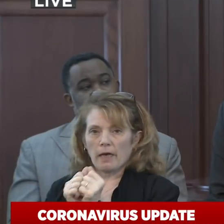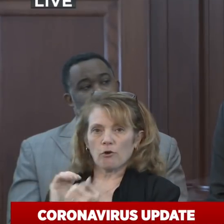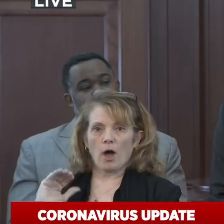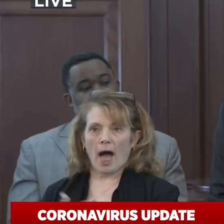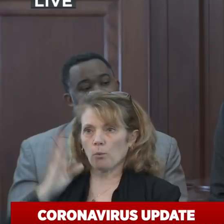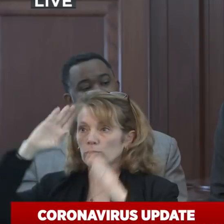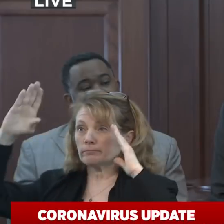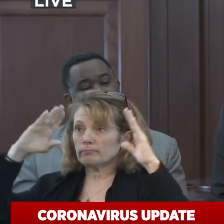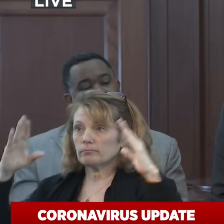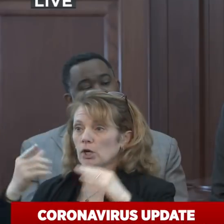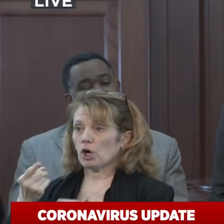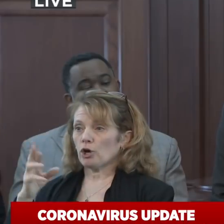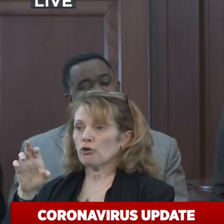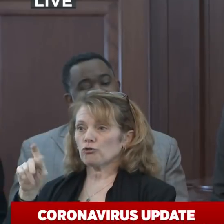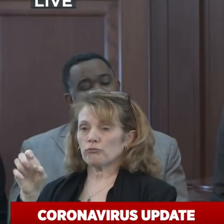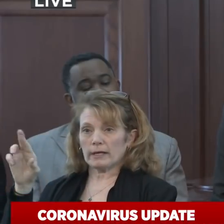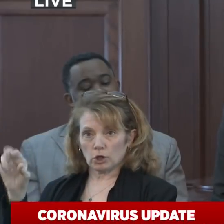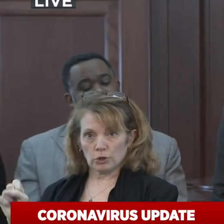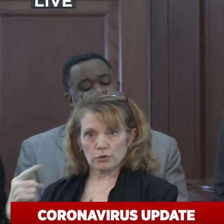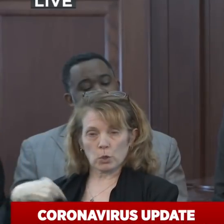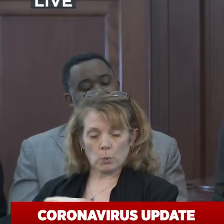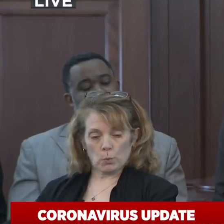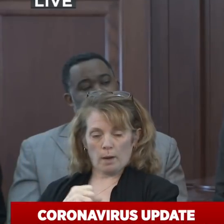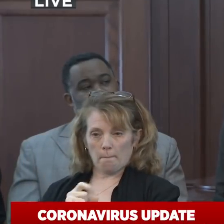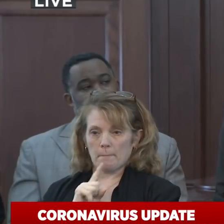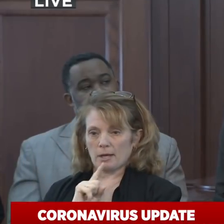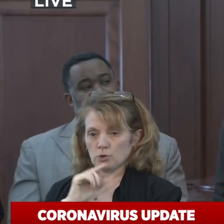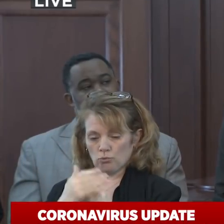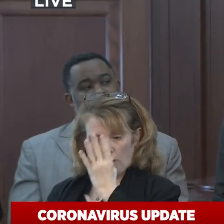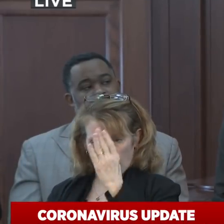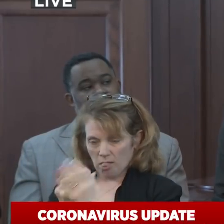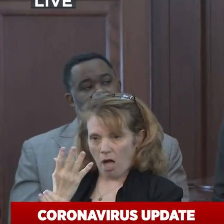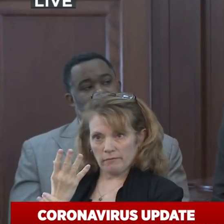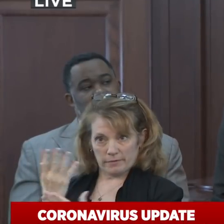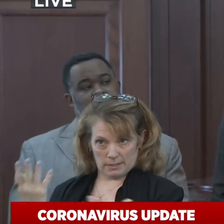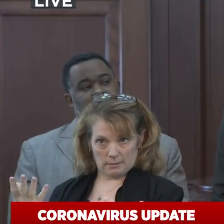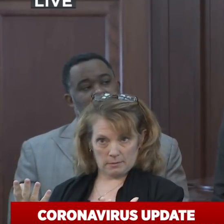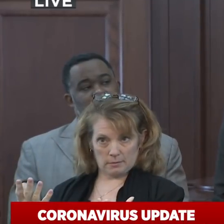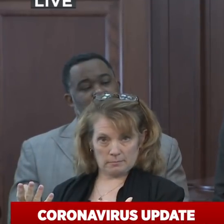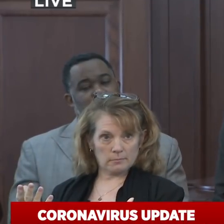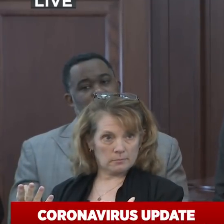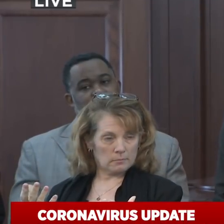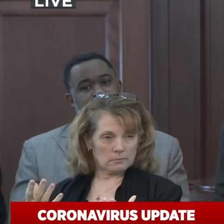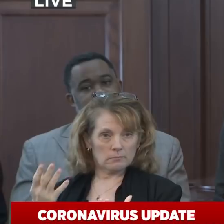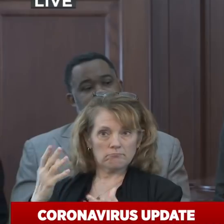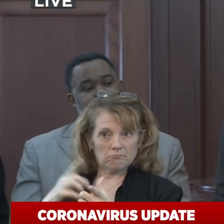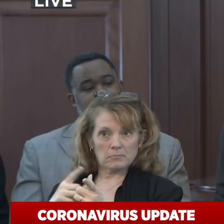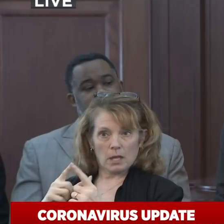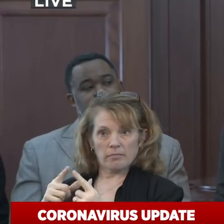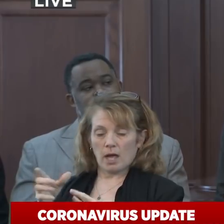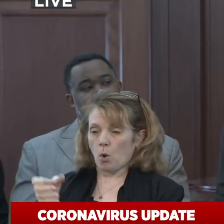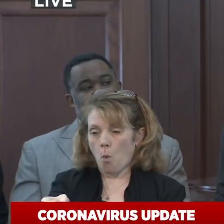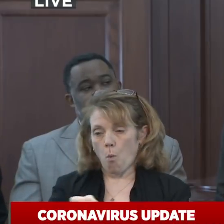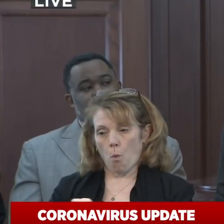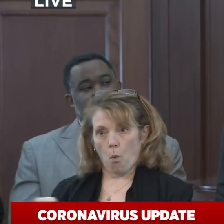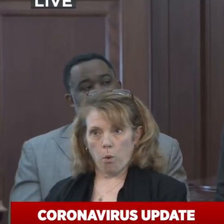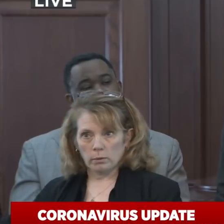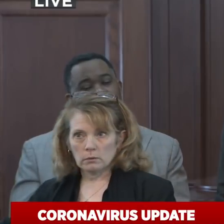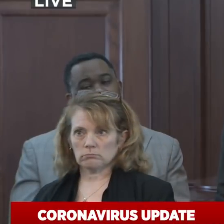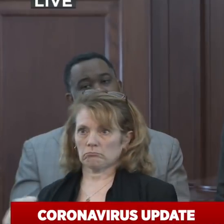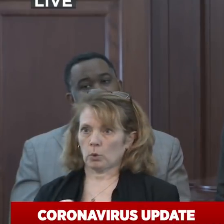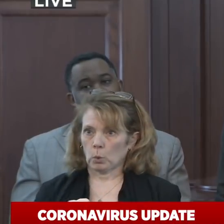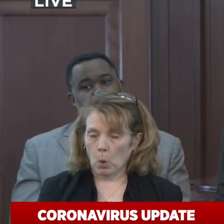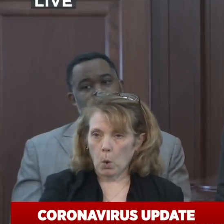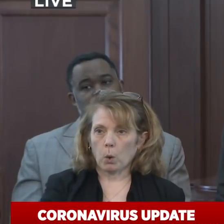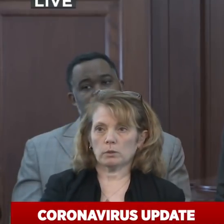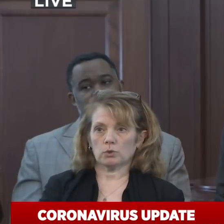sure that they put on white gloves so that we don't have as many contacts with the doors. So they'll open up the doors, they'll close the doors, and they'll